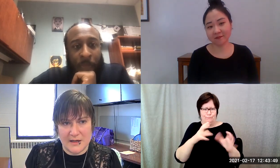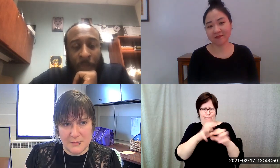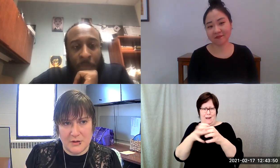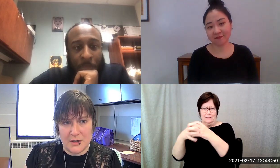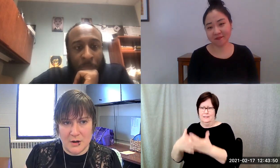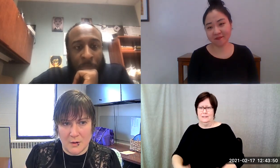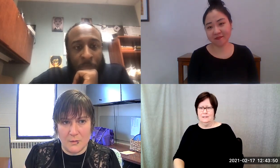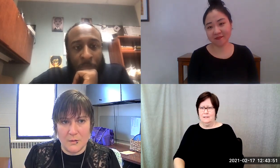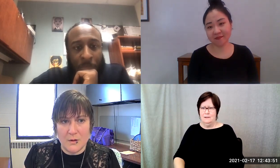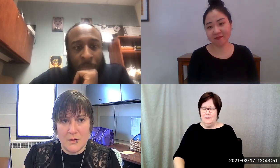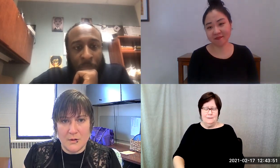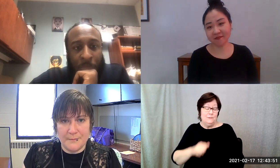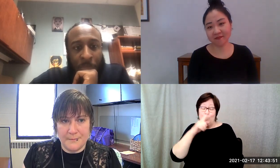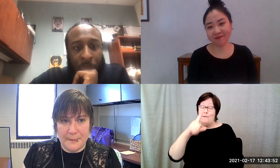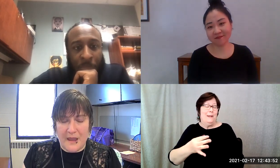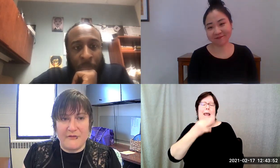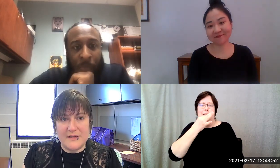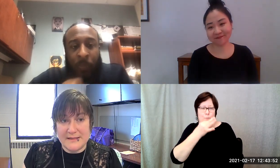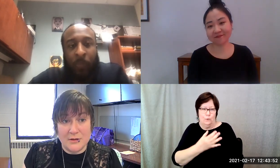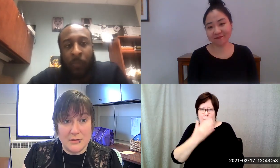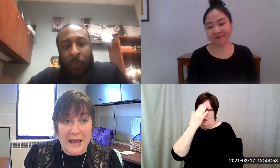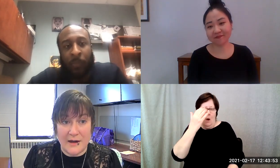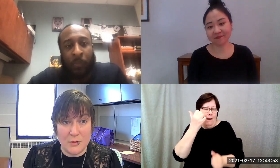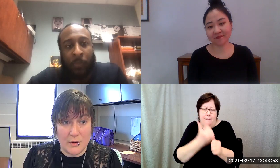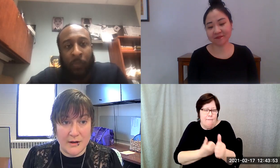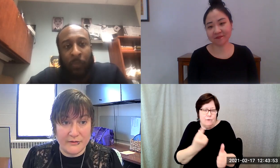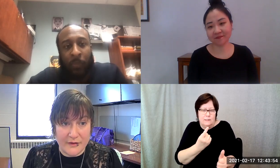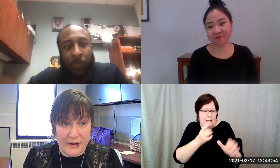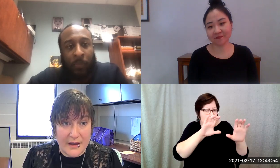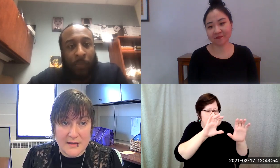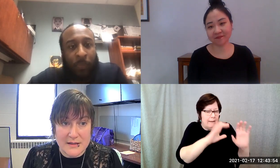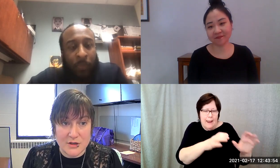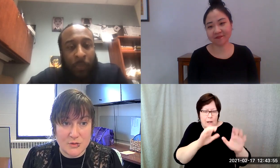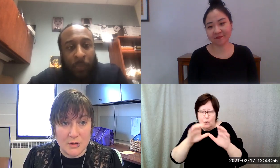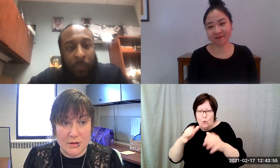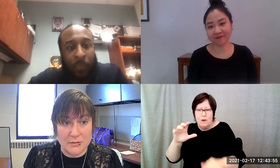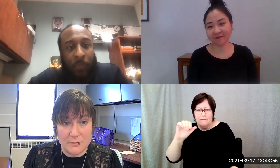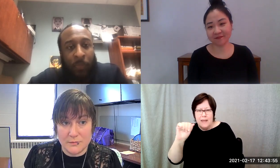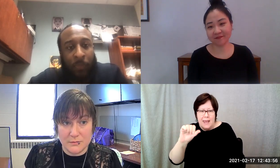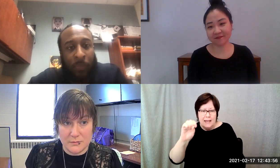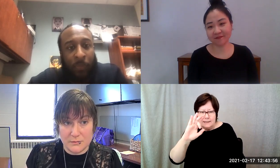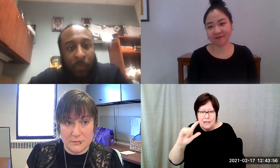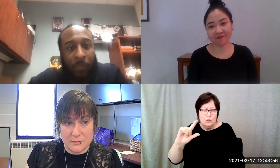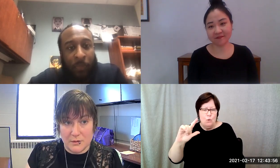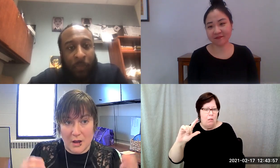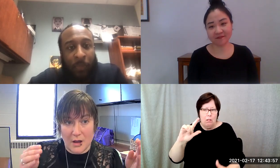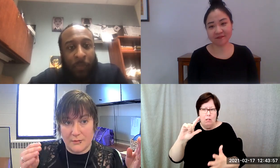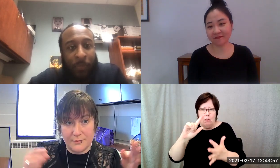to be an expert and know every single category of asexual